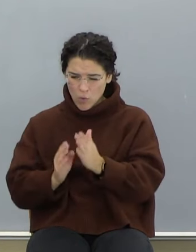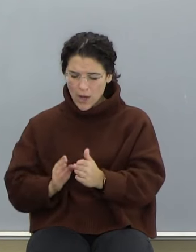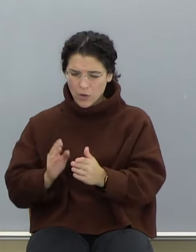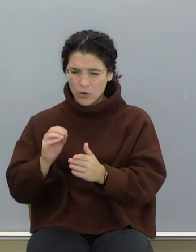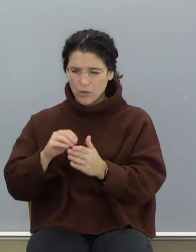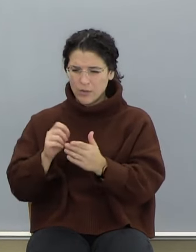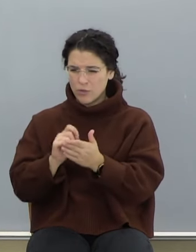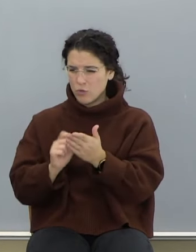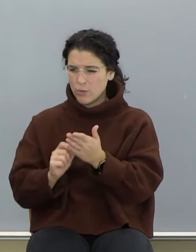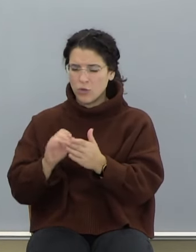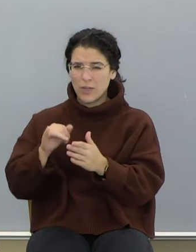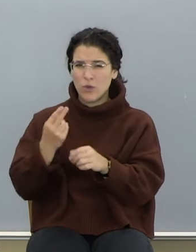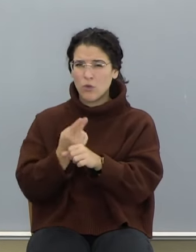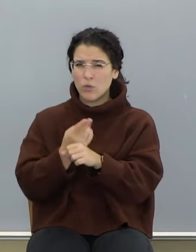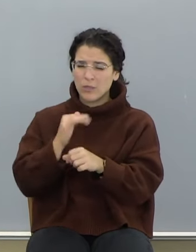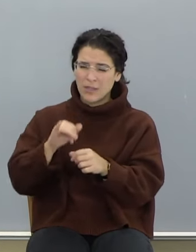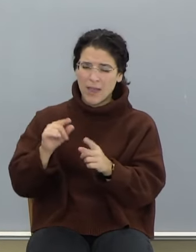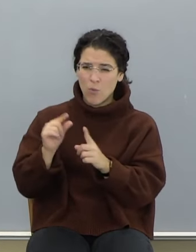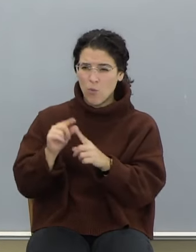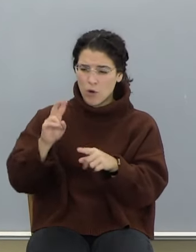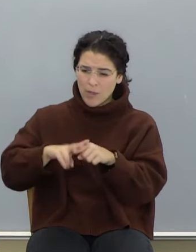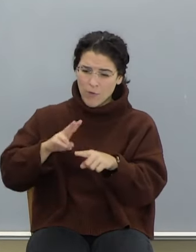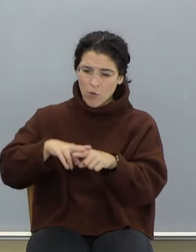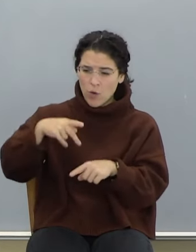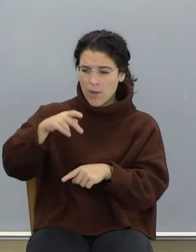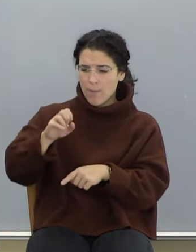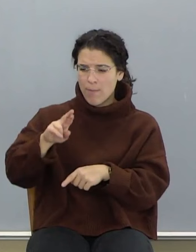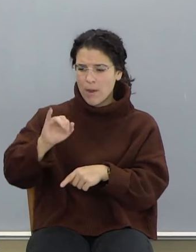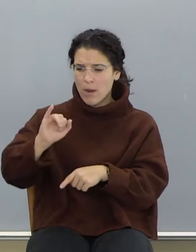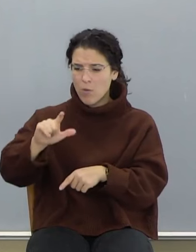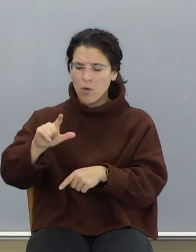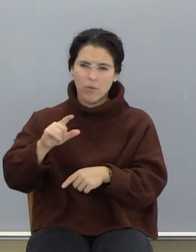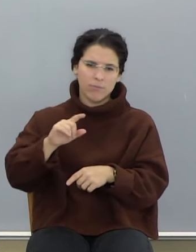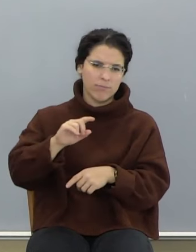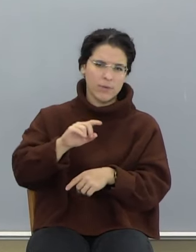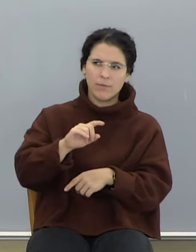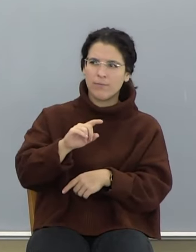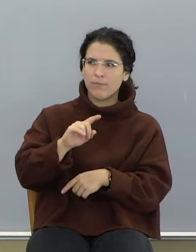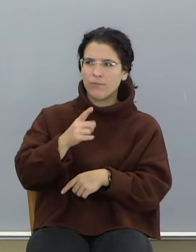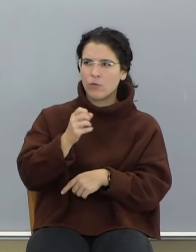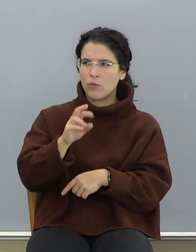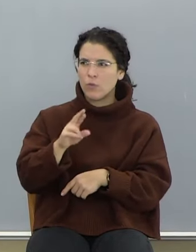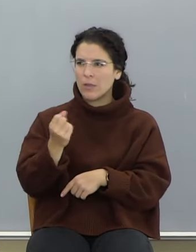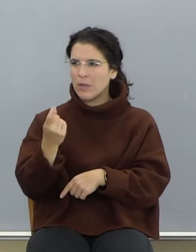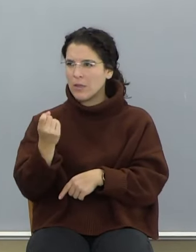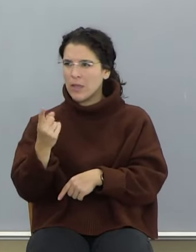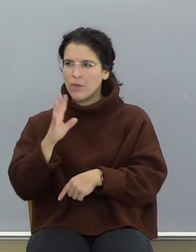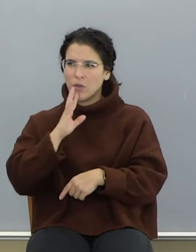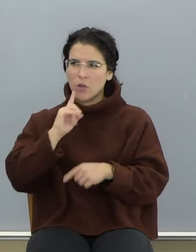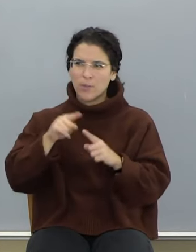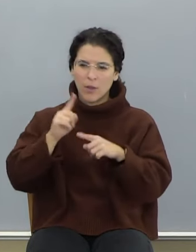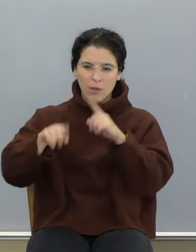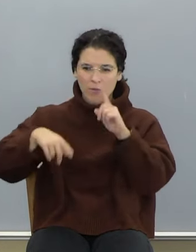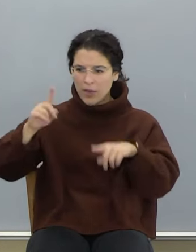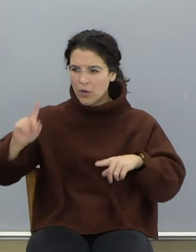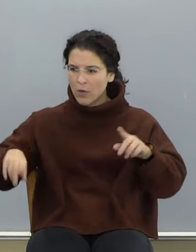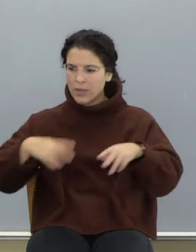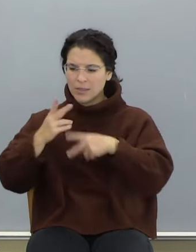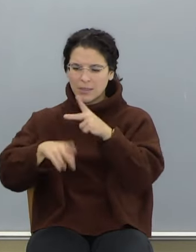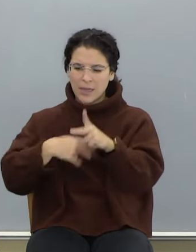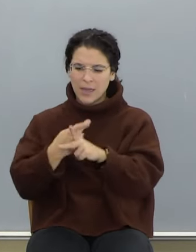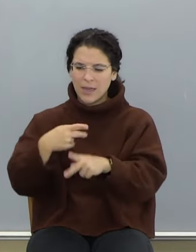In fact, in 2 Corinthians chapter 11, there's a whole verse where Paul talks about the various perils that he